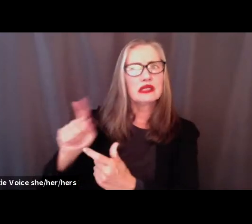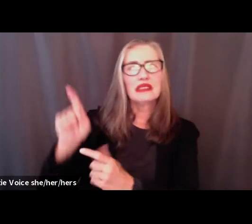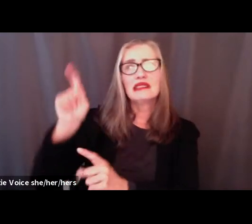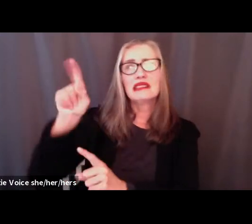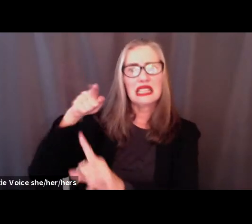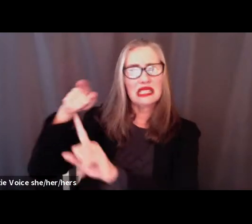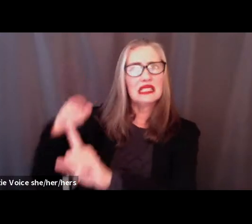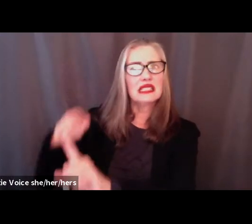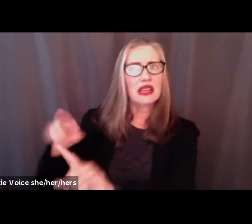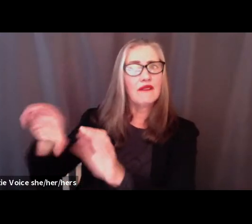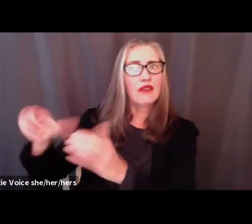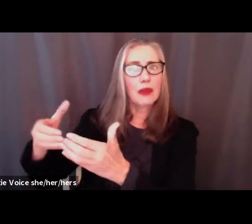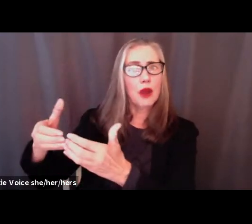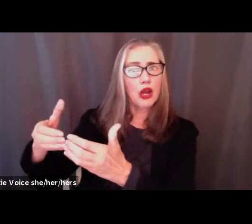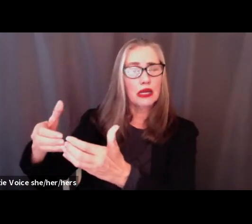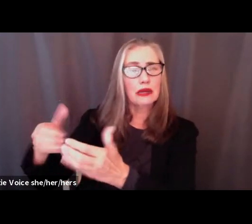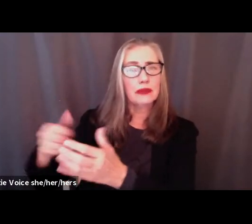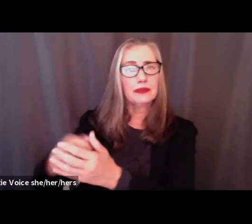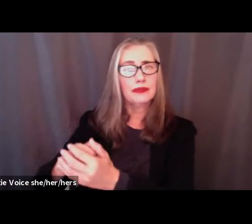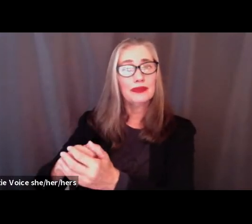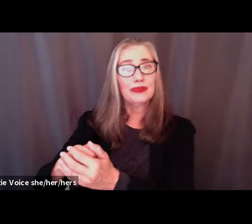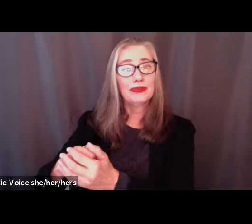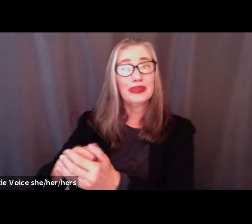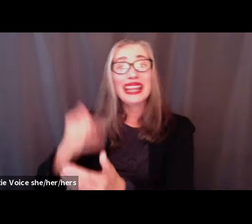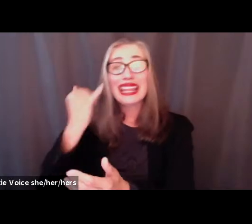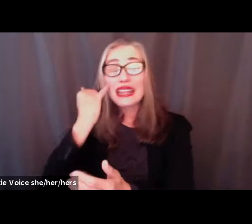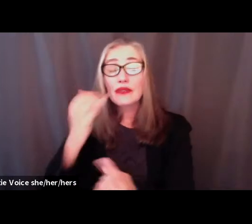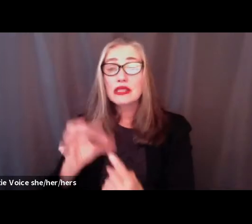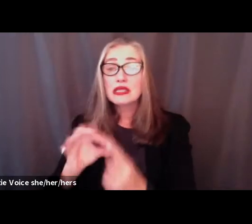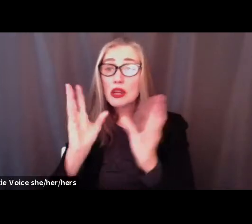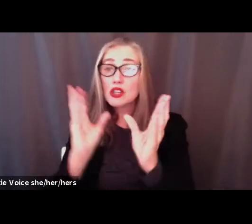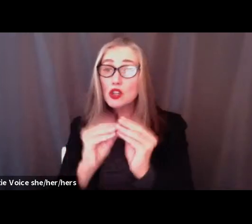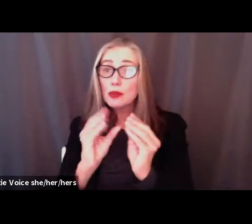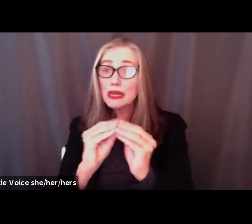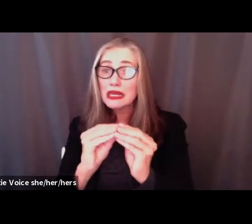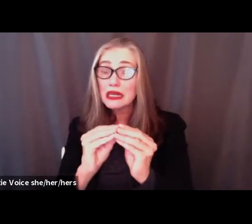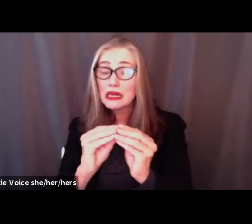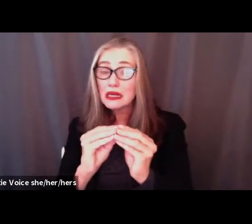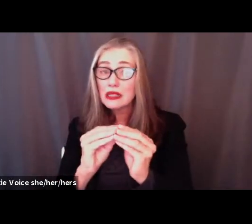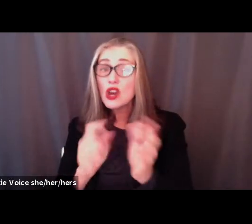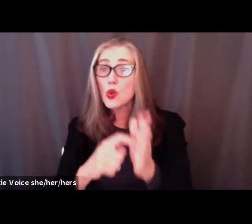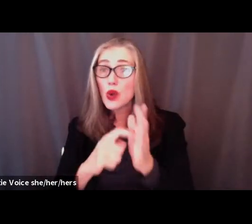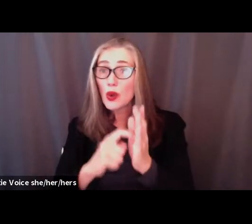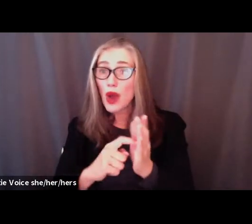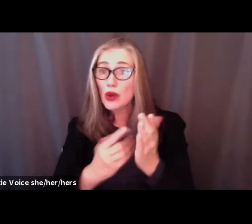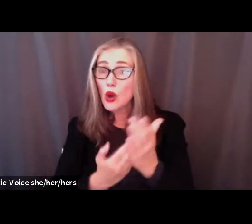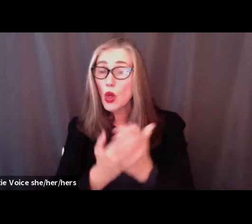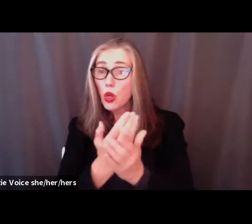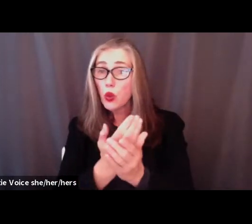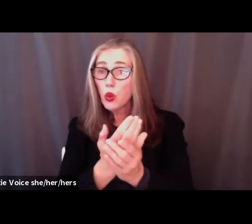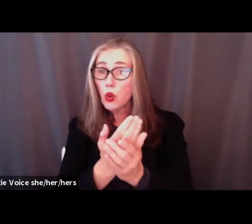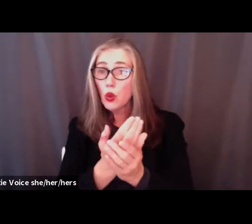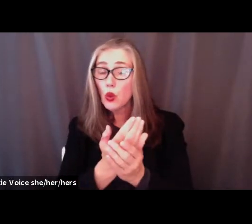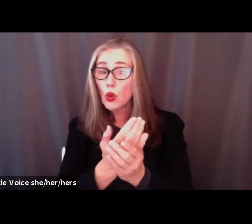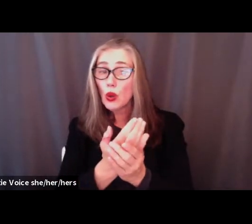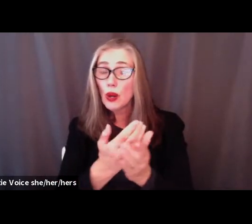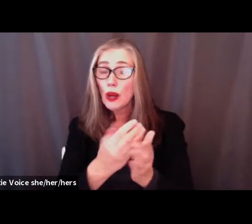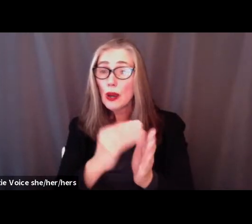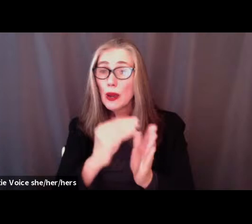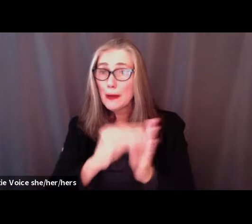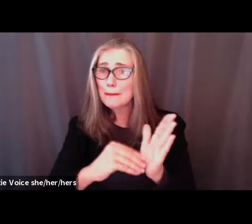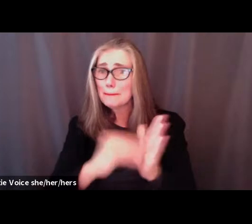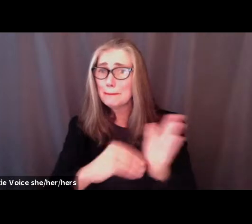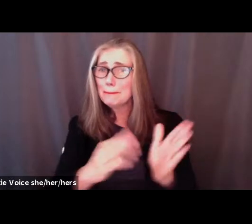those circumstances where a special meeting by petition was necessary, that there should at least be strong support from the rest of